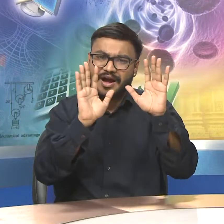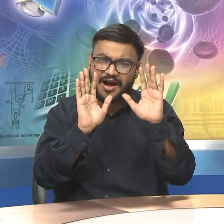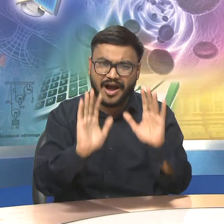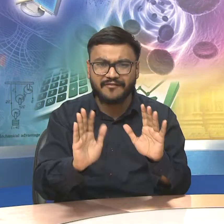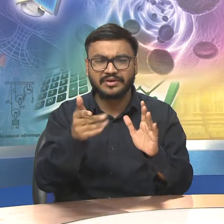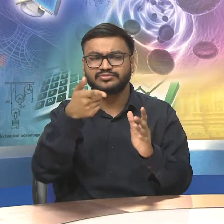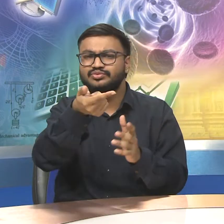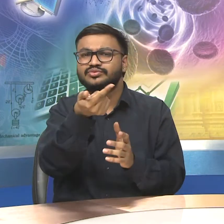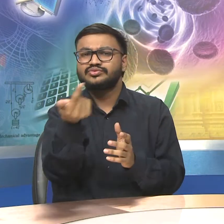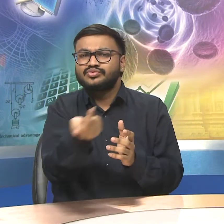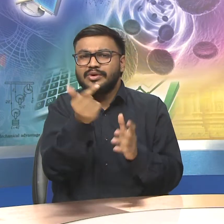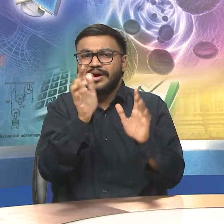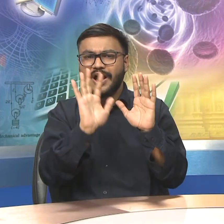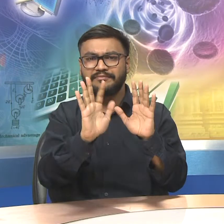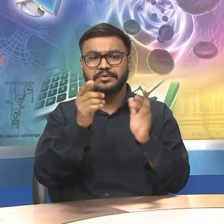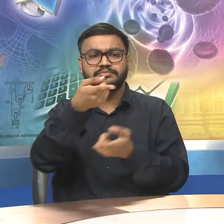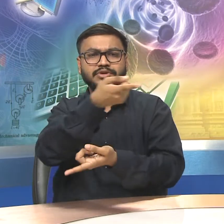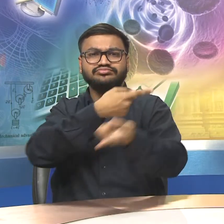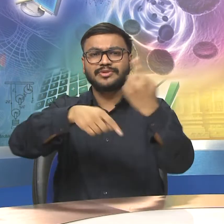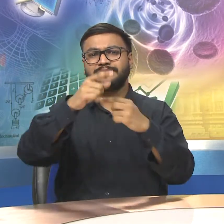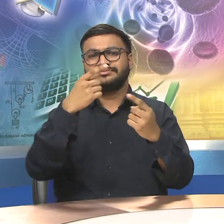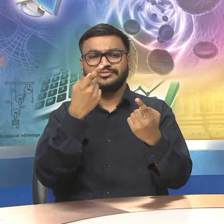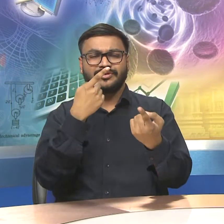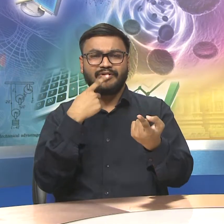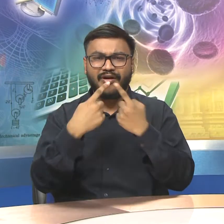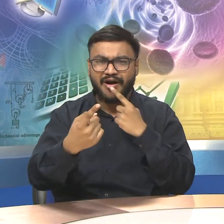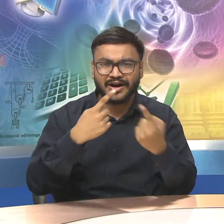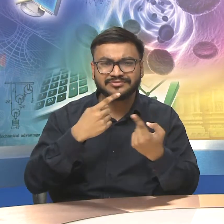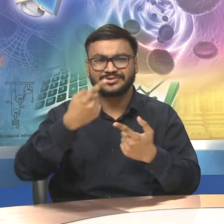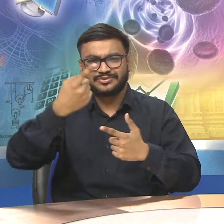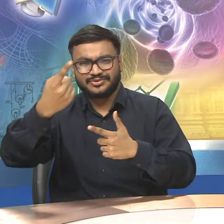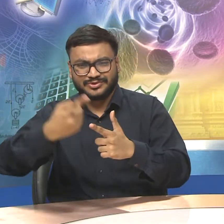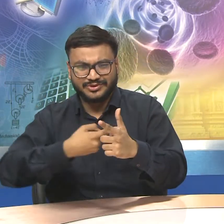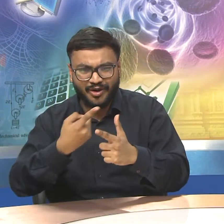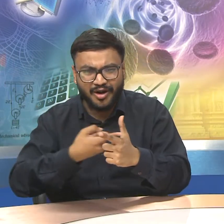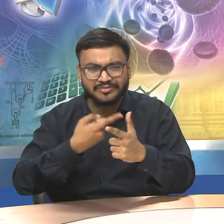You all have been signing naturally.